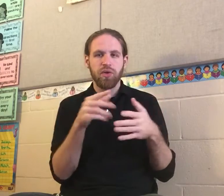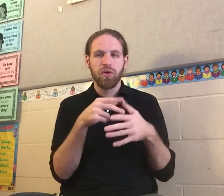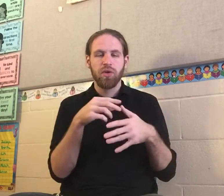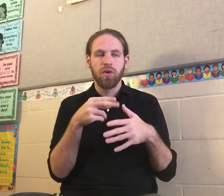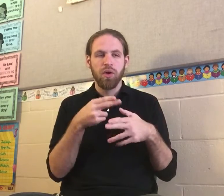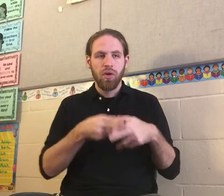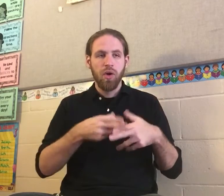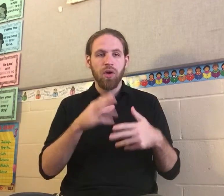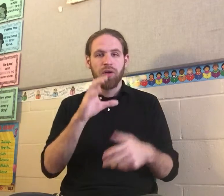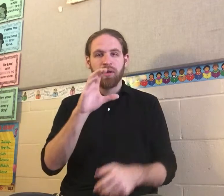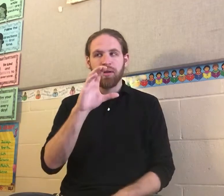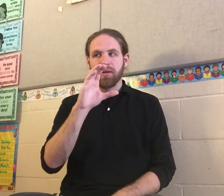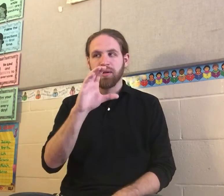chitin,